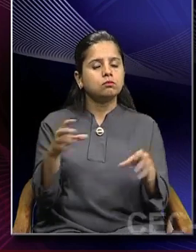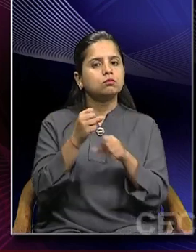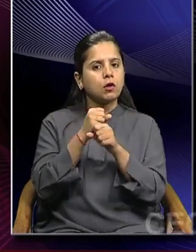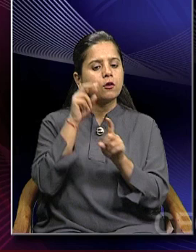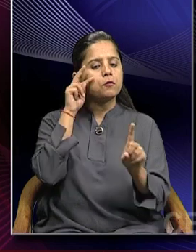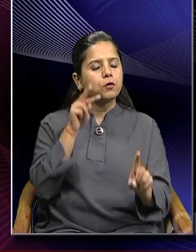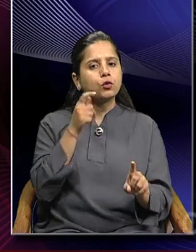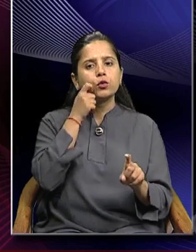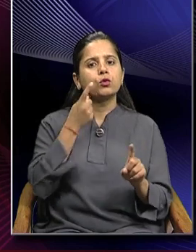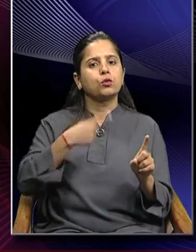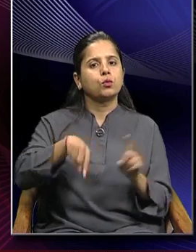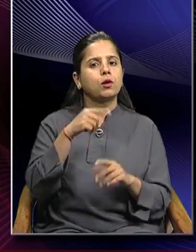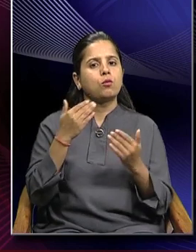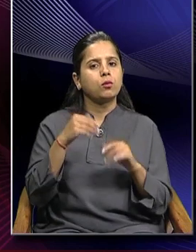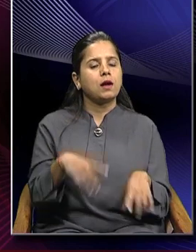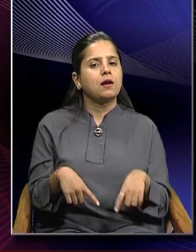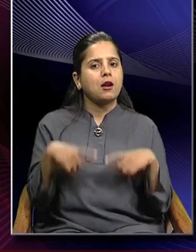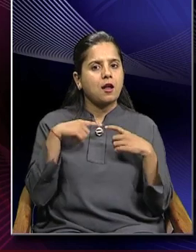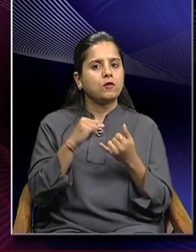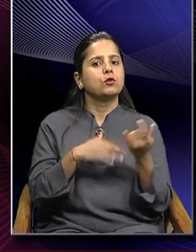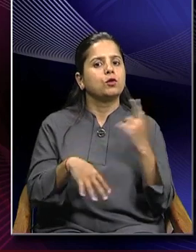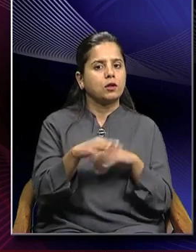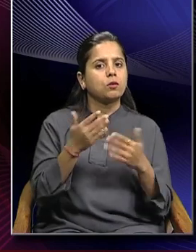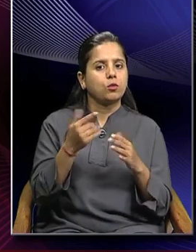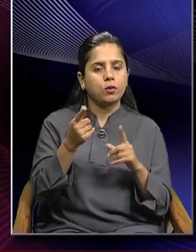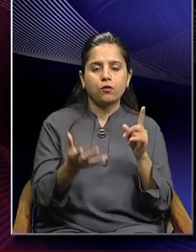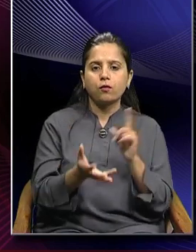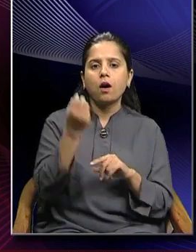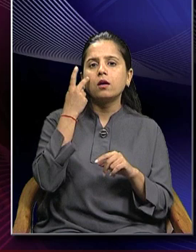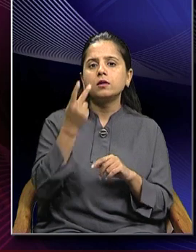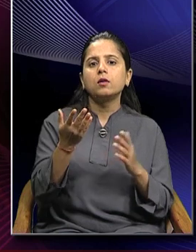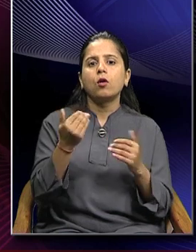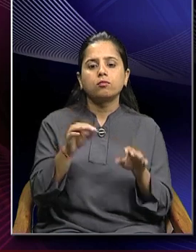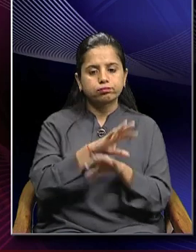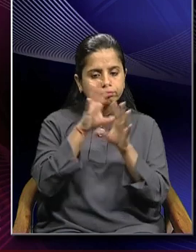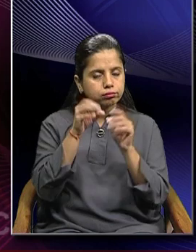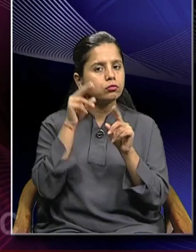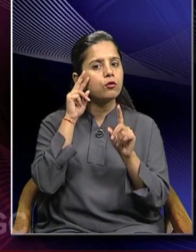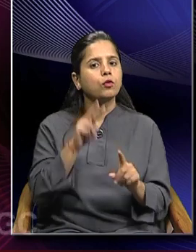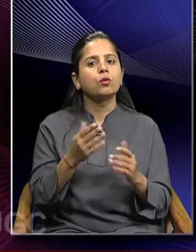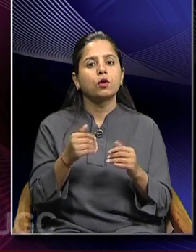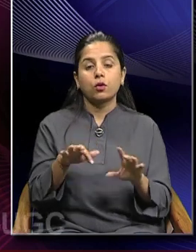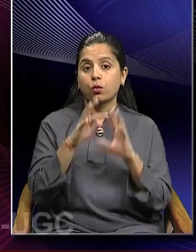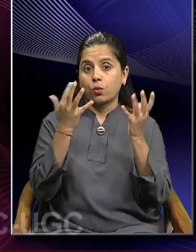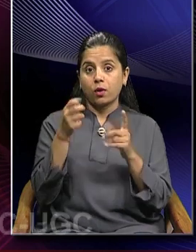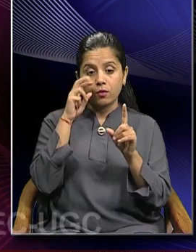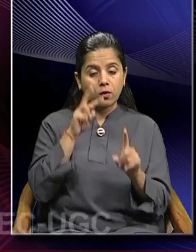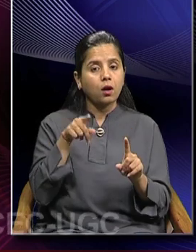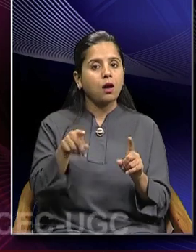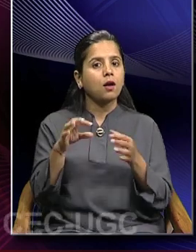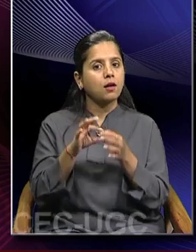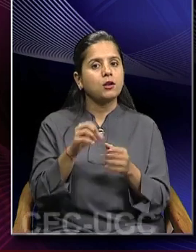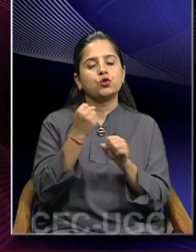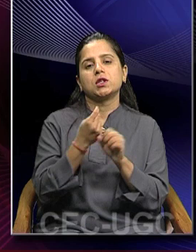of human beings, life and society. You can find a comprehensive view, and the world view is in consonance with